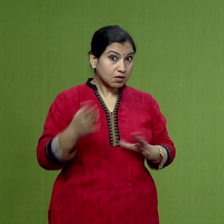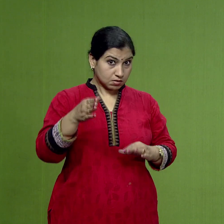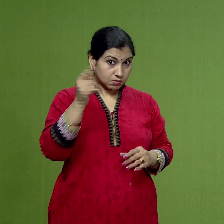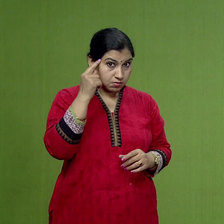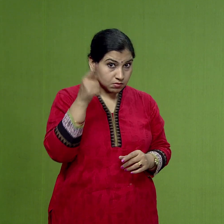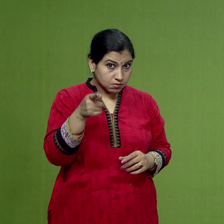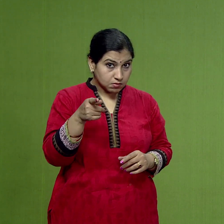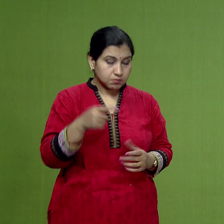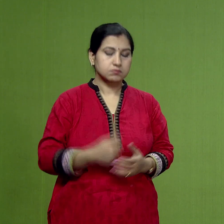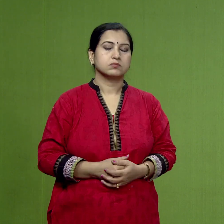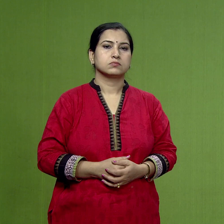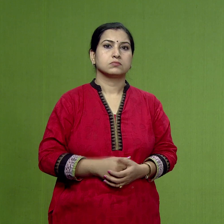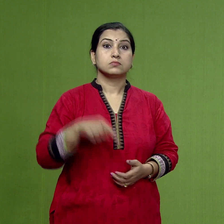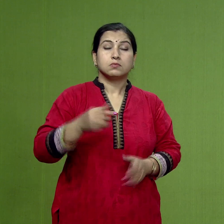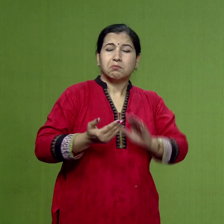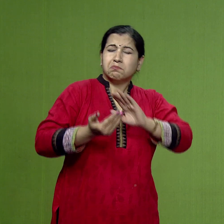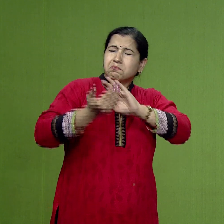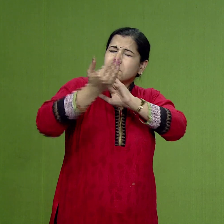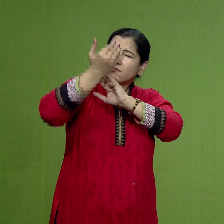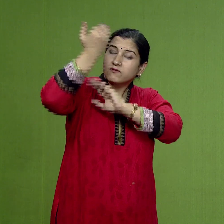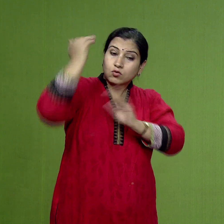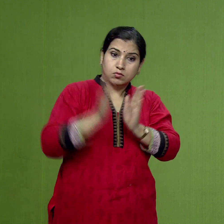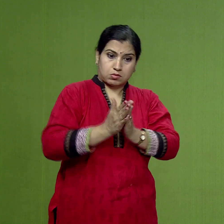It dates back to the Rig Veda.